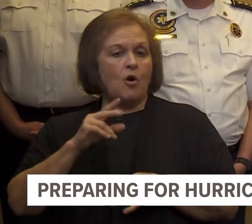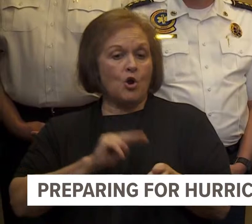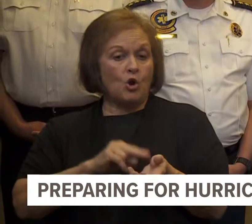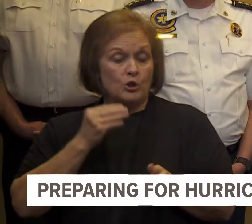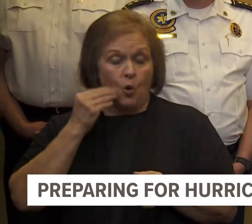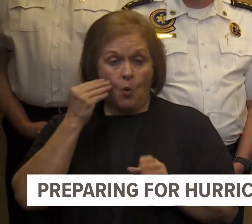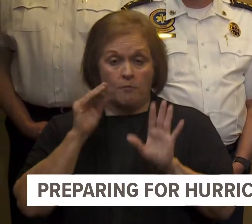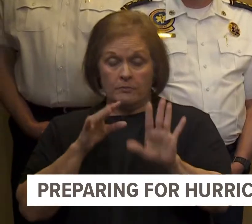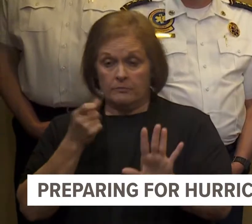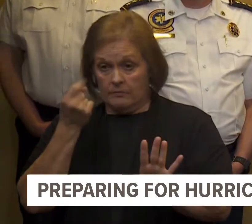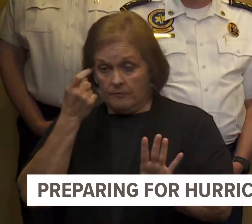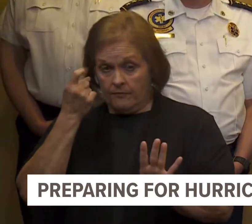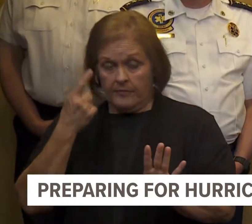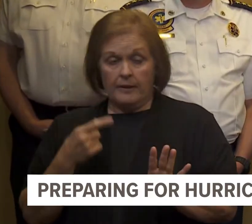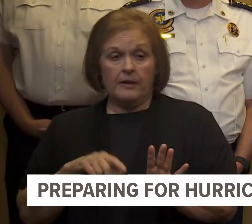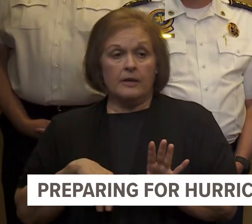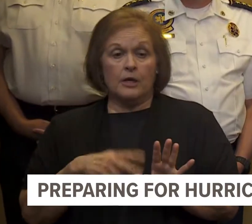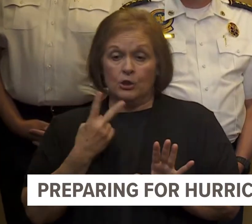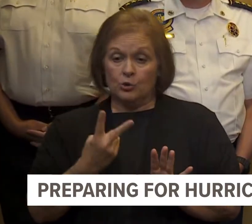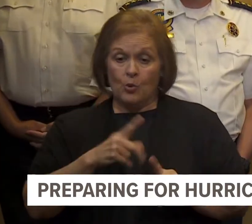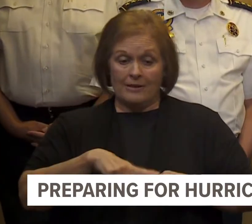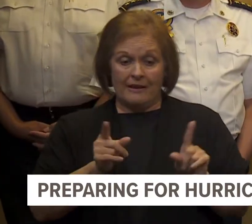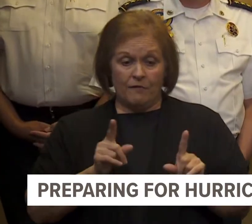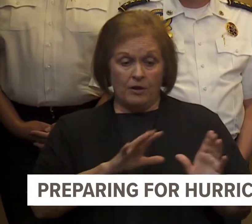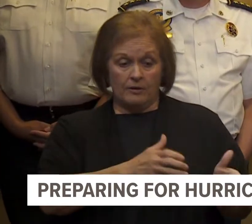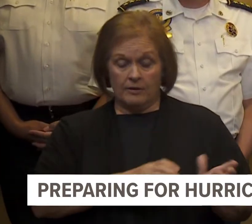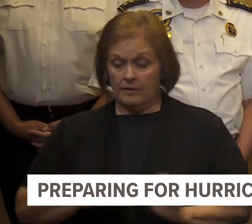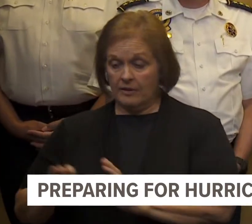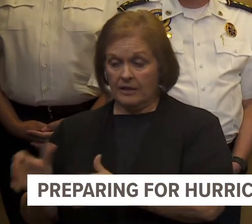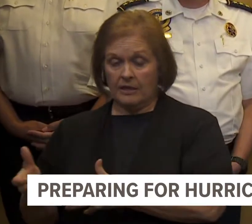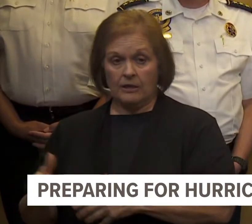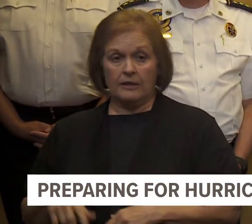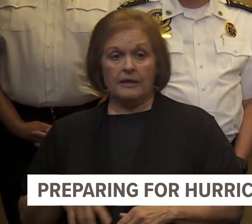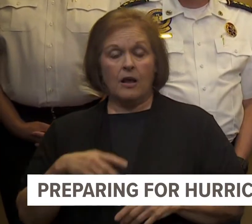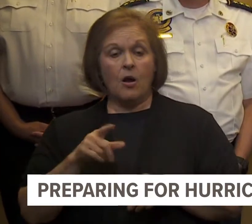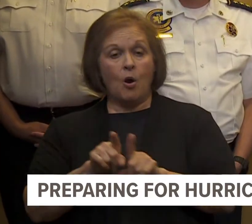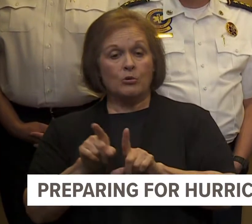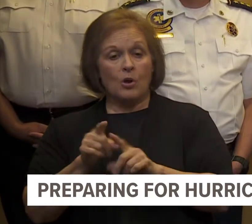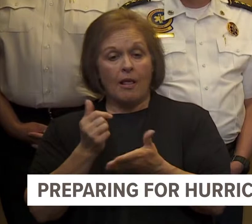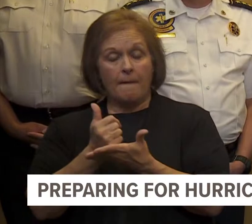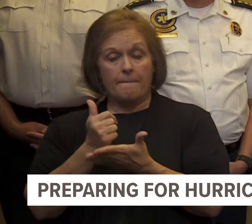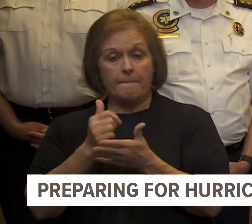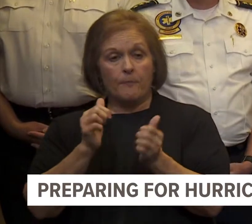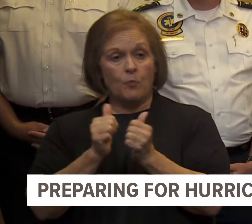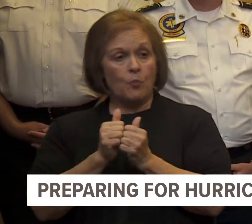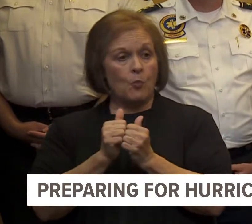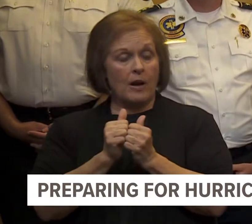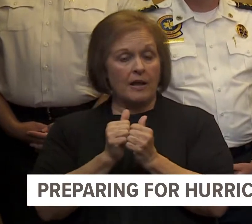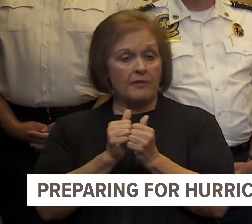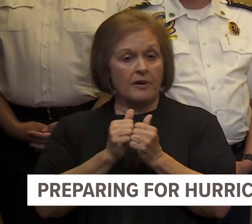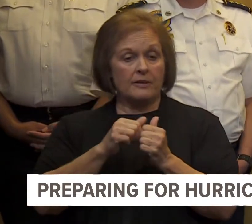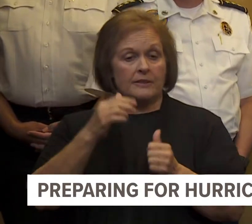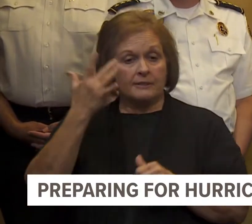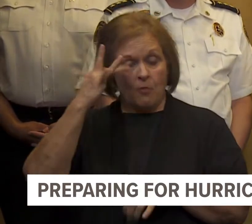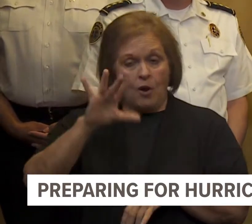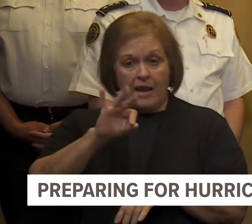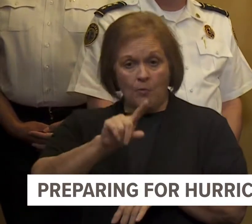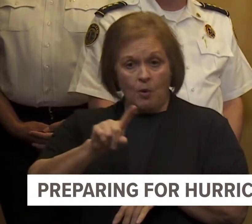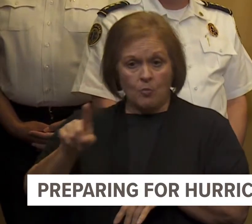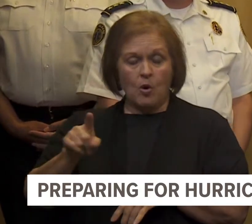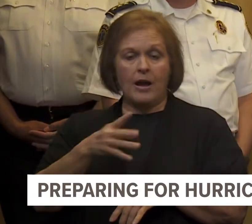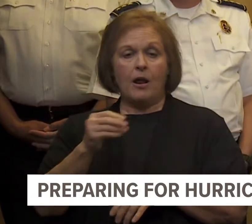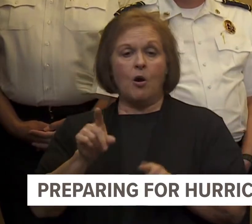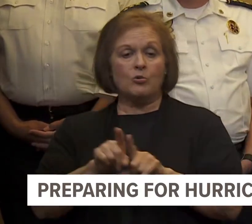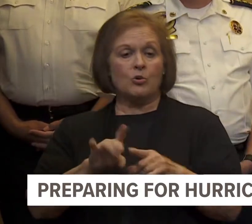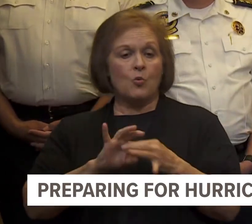want to make it clear these are two different categories. We also assist with the new Smart 911 registry, and